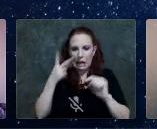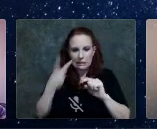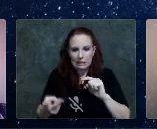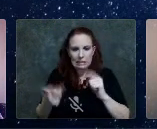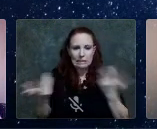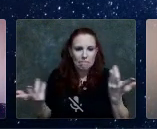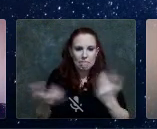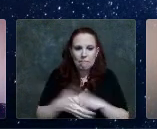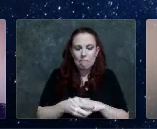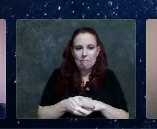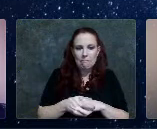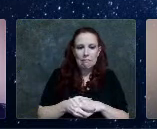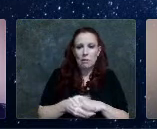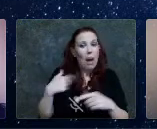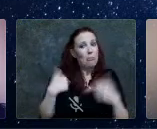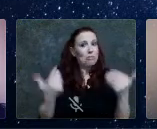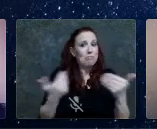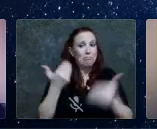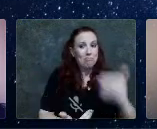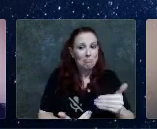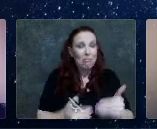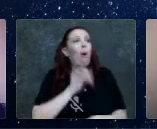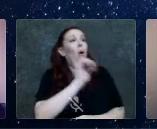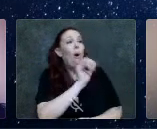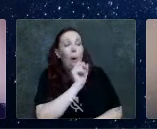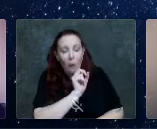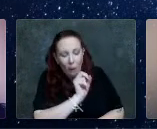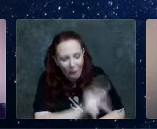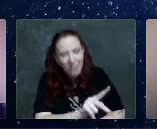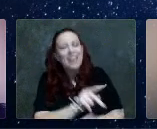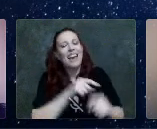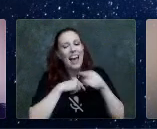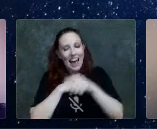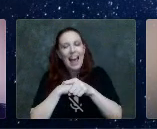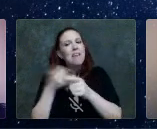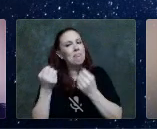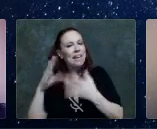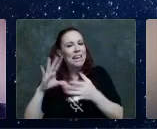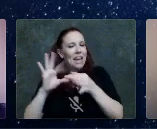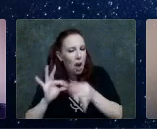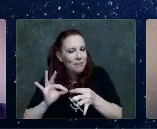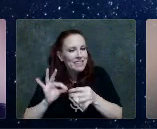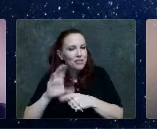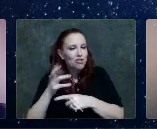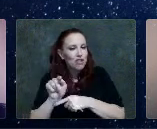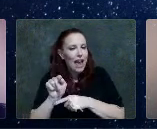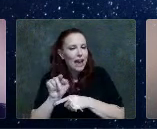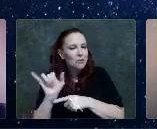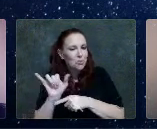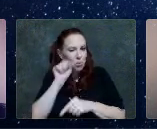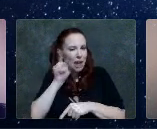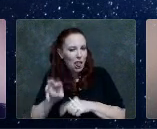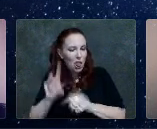I'm just forging forward. There's lots of great comments in the chat, so you can go back and look later. Okay. I